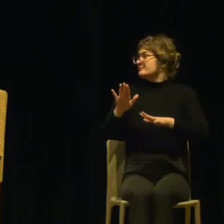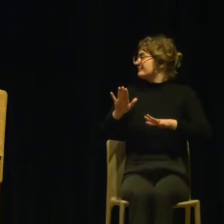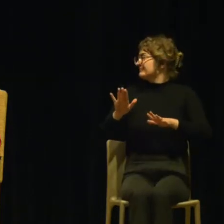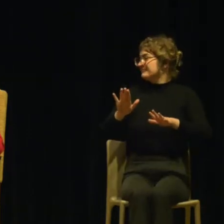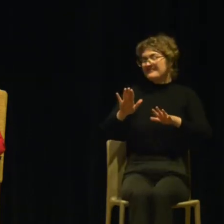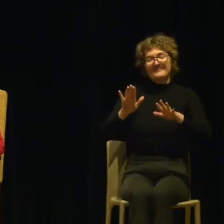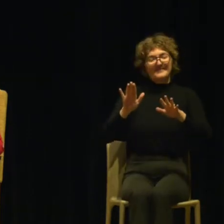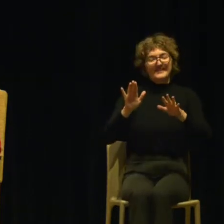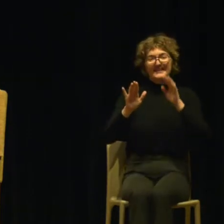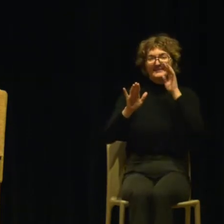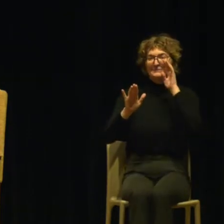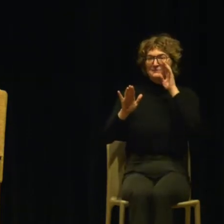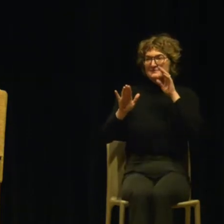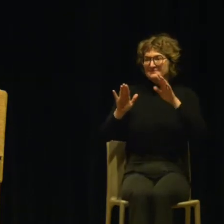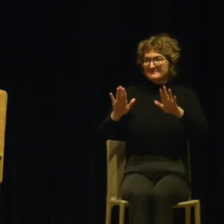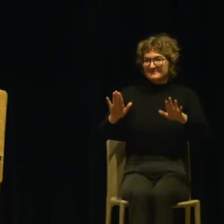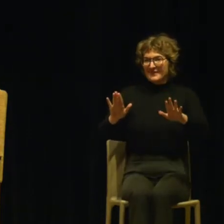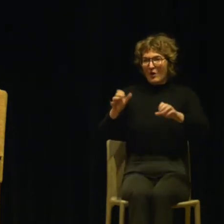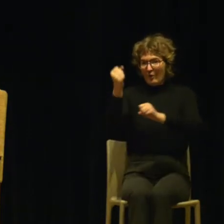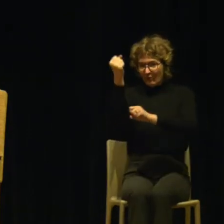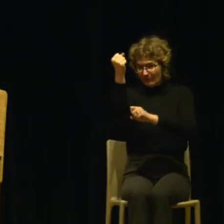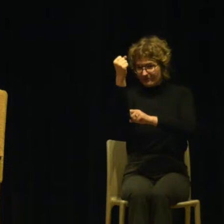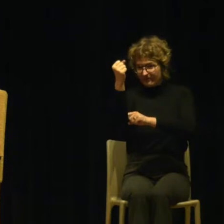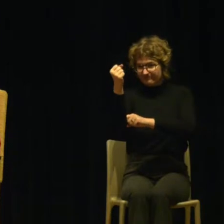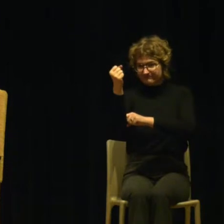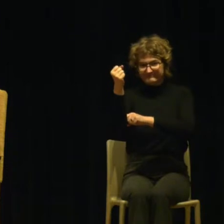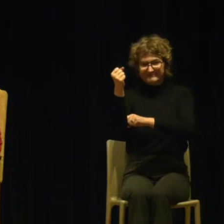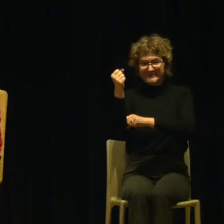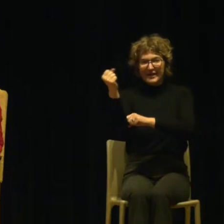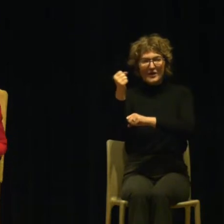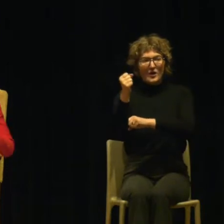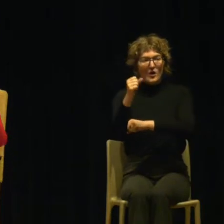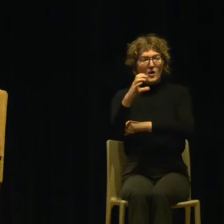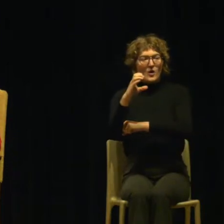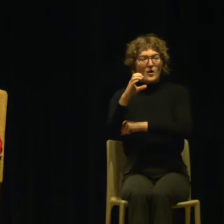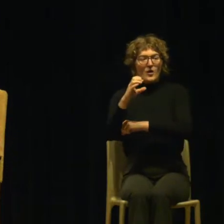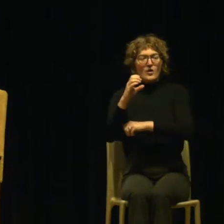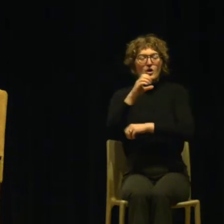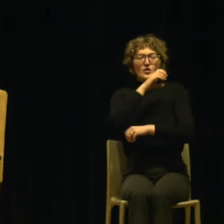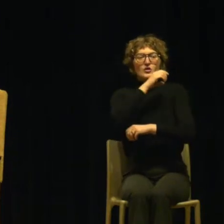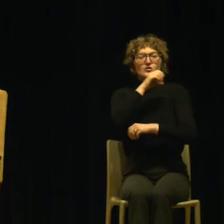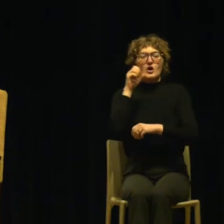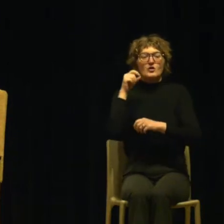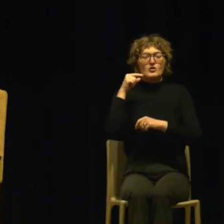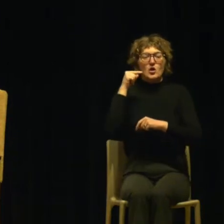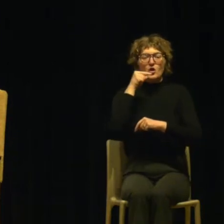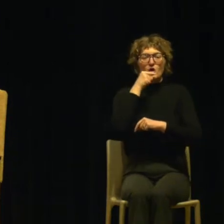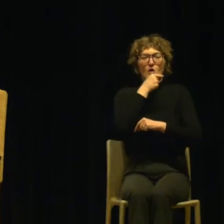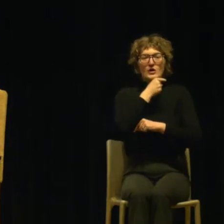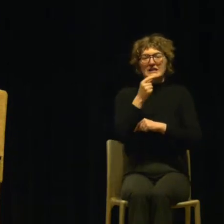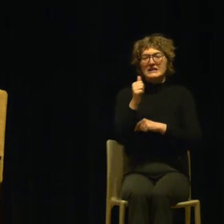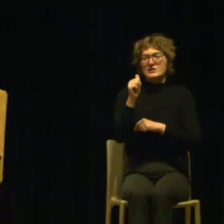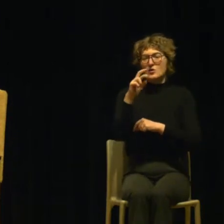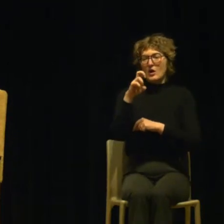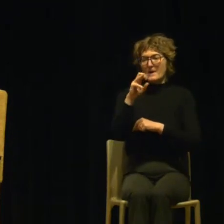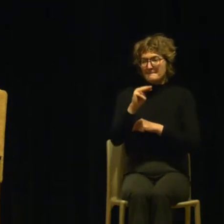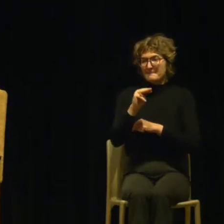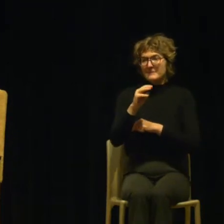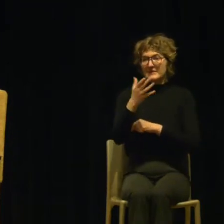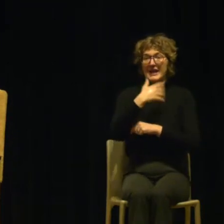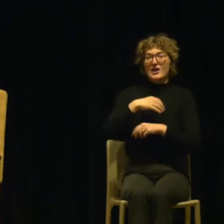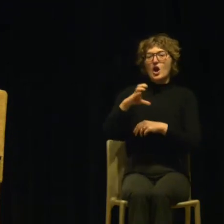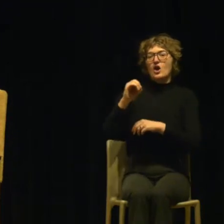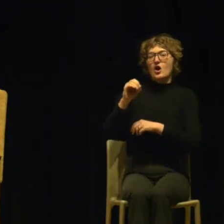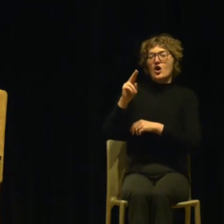This is what constituted. Hold up. Exactly. Mom would buy, she would get carnation milk.